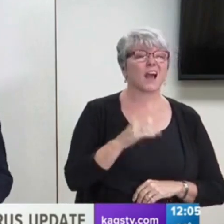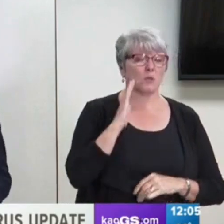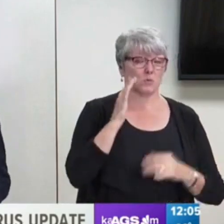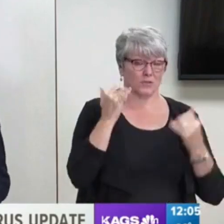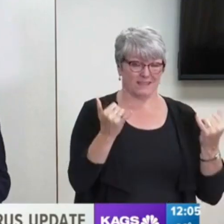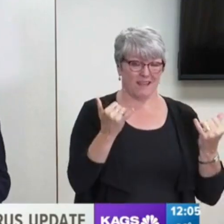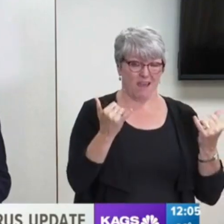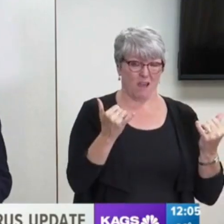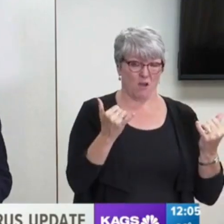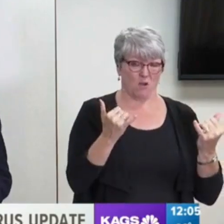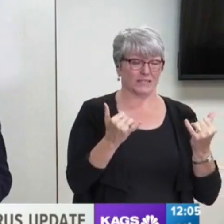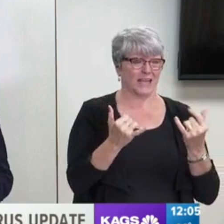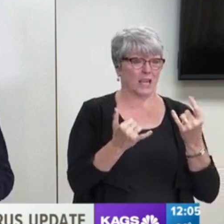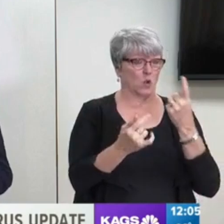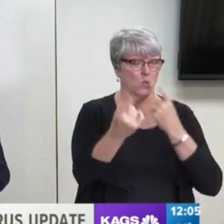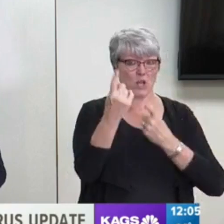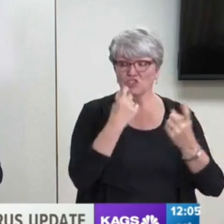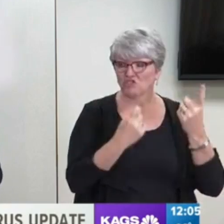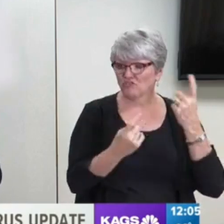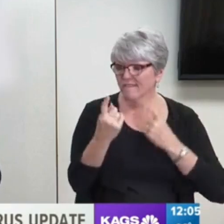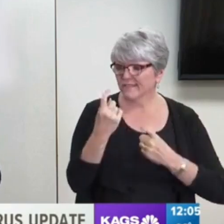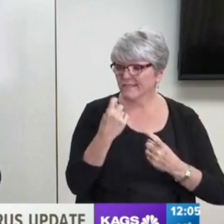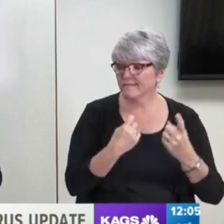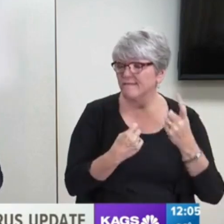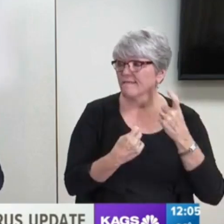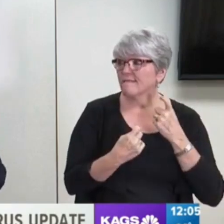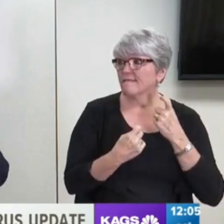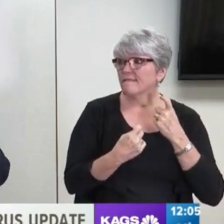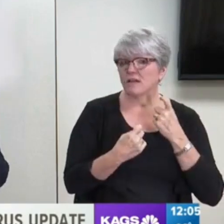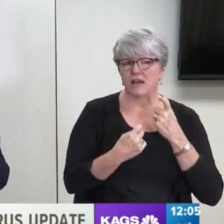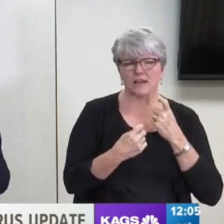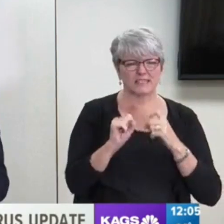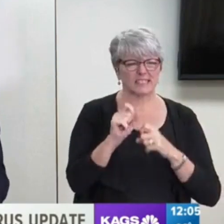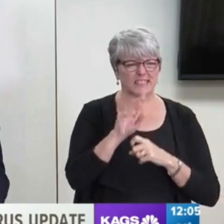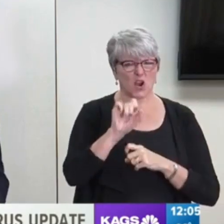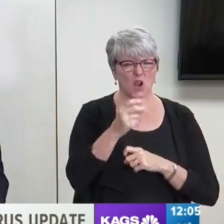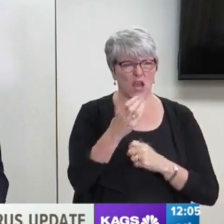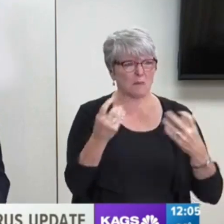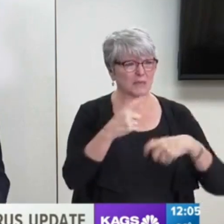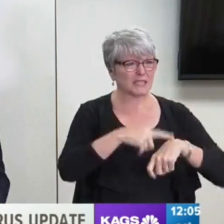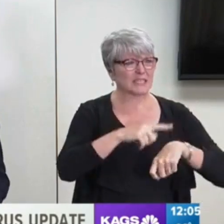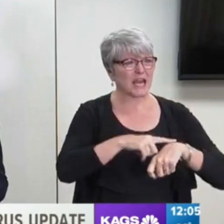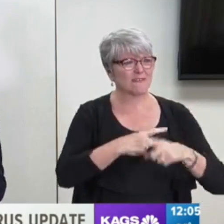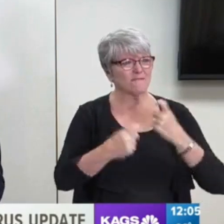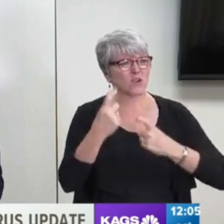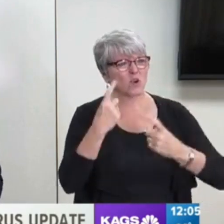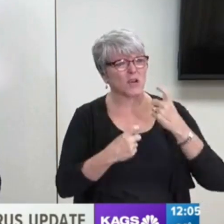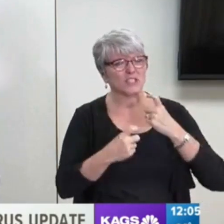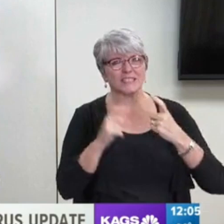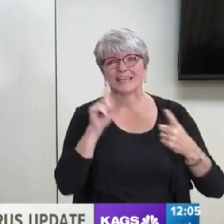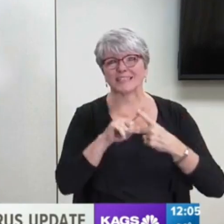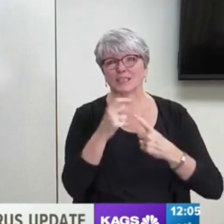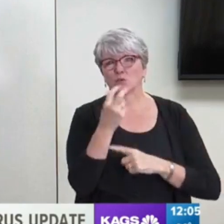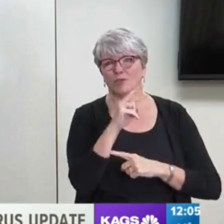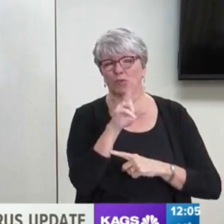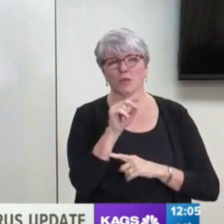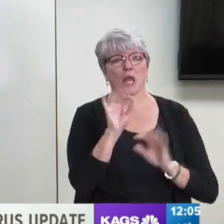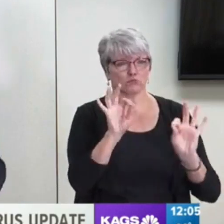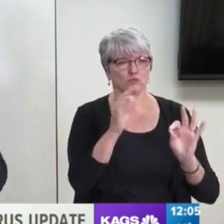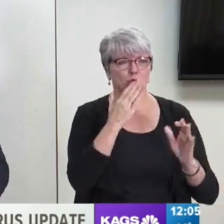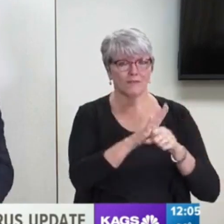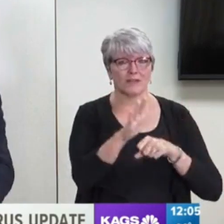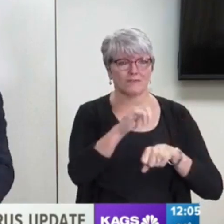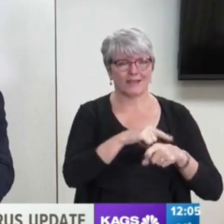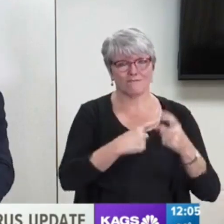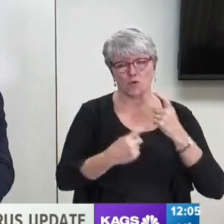I'll now take questions, and Sarah, how much time do we have for questions? Okay, good. So we have some